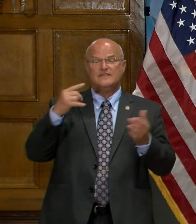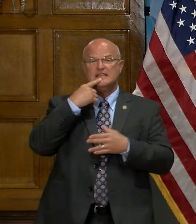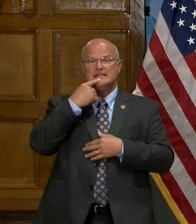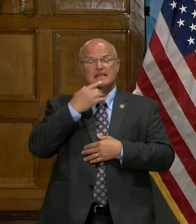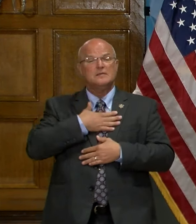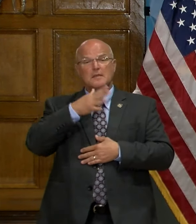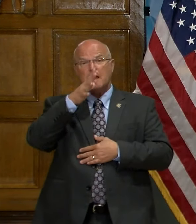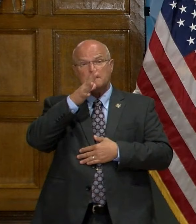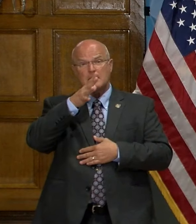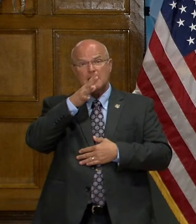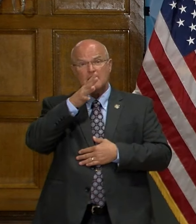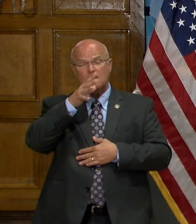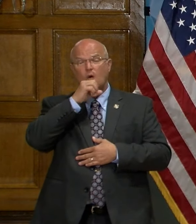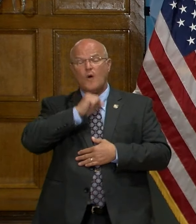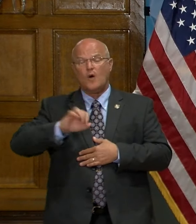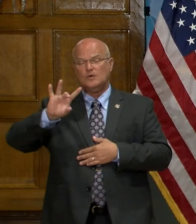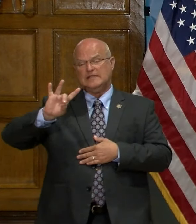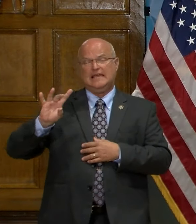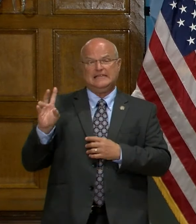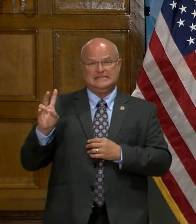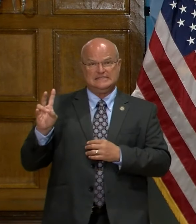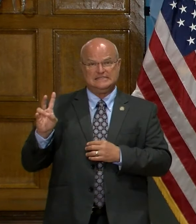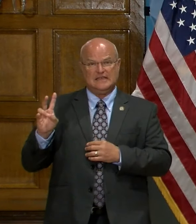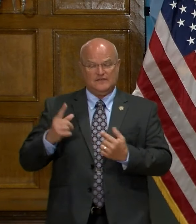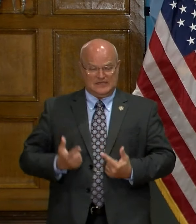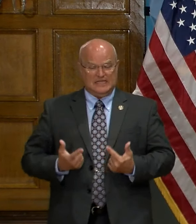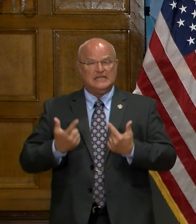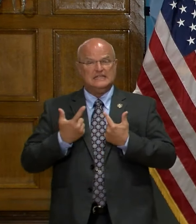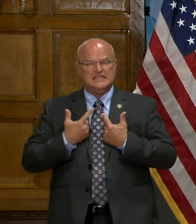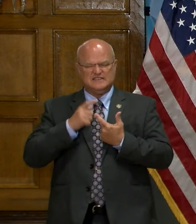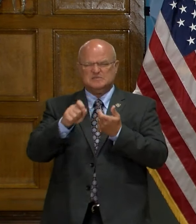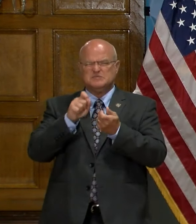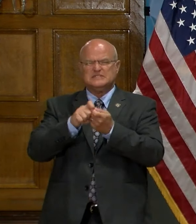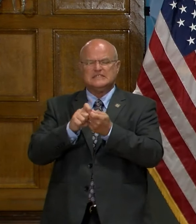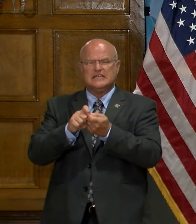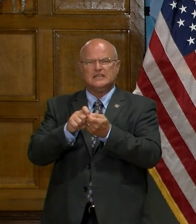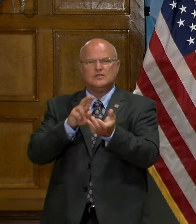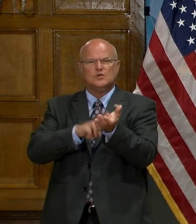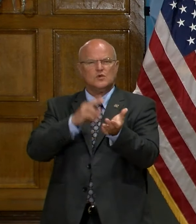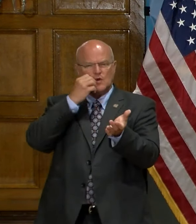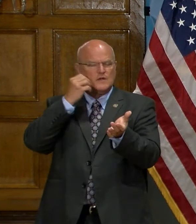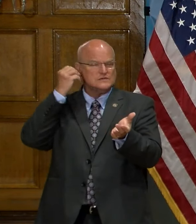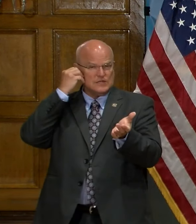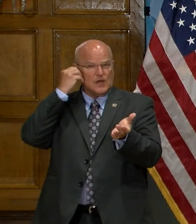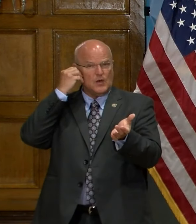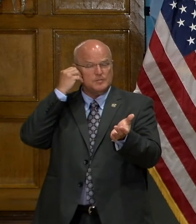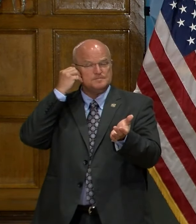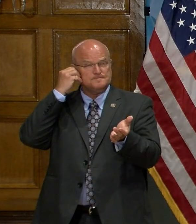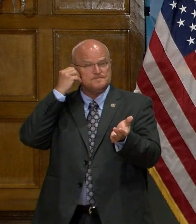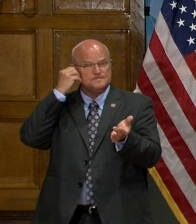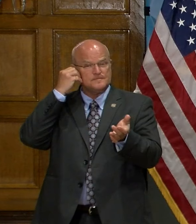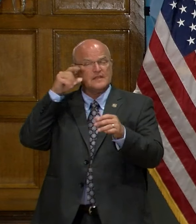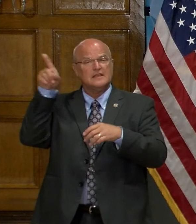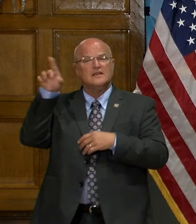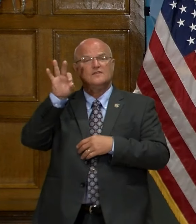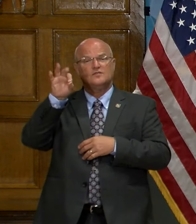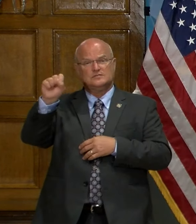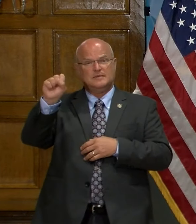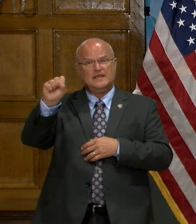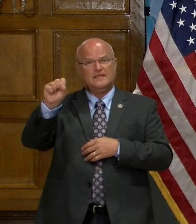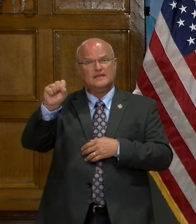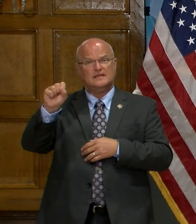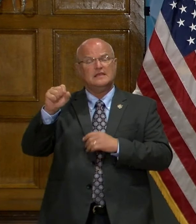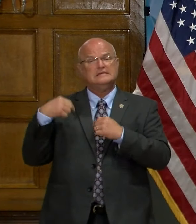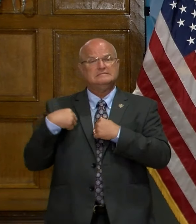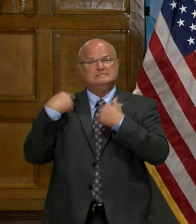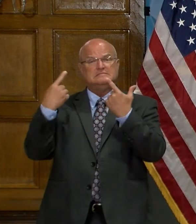says, "My mother, who is 87, lives at a particular long-term care facility in Fort Smith.